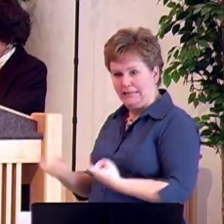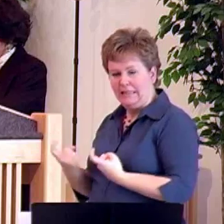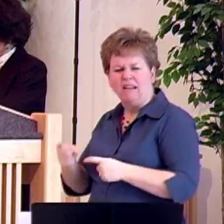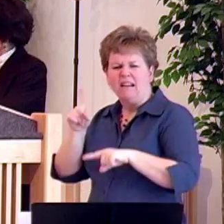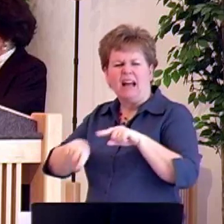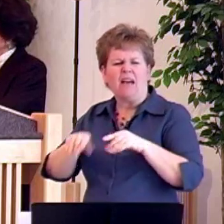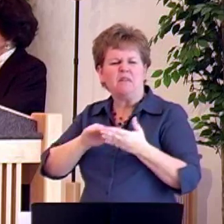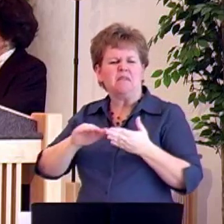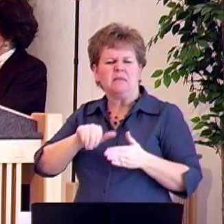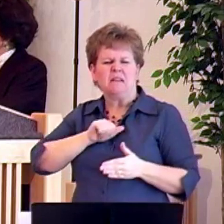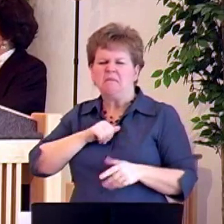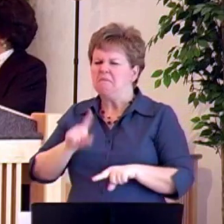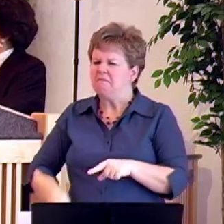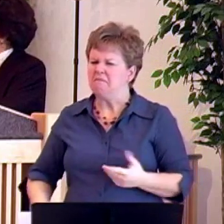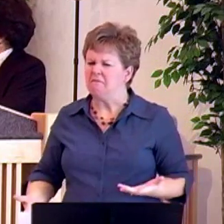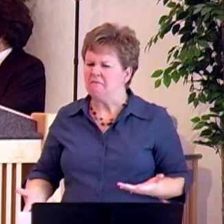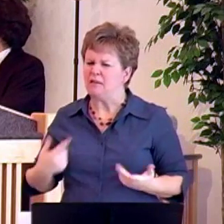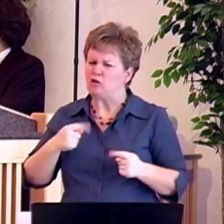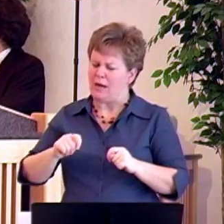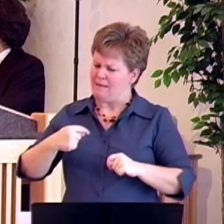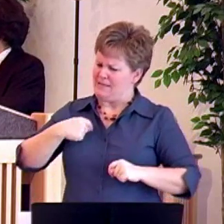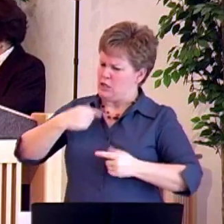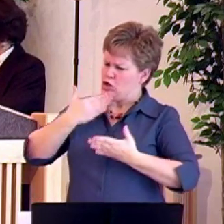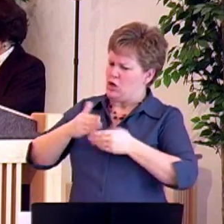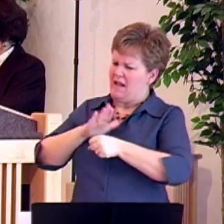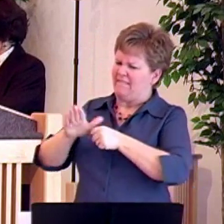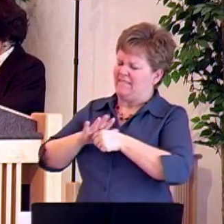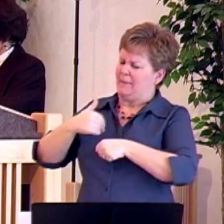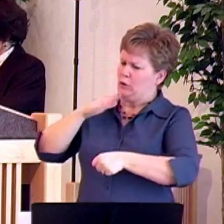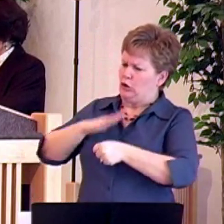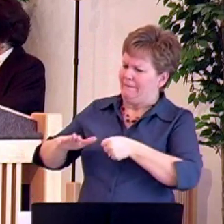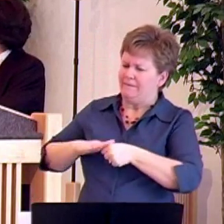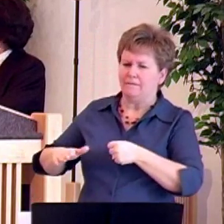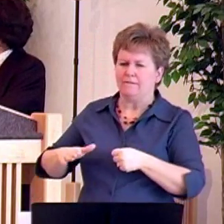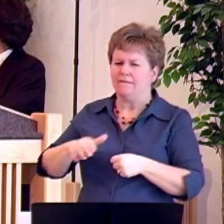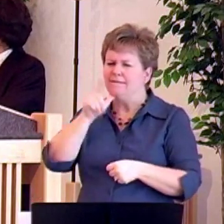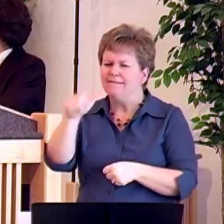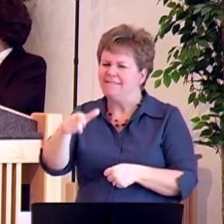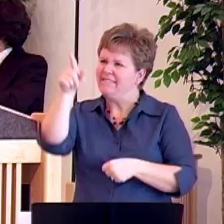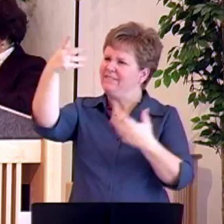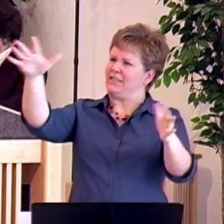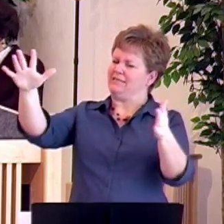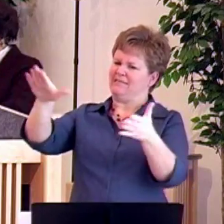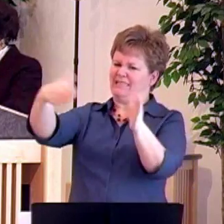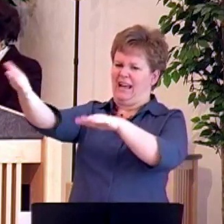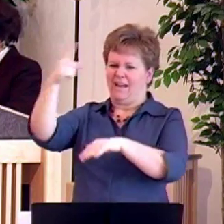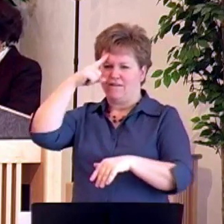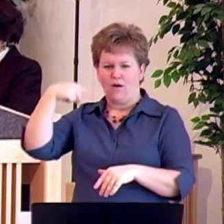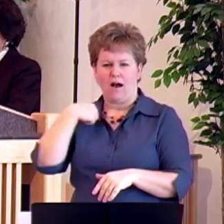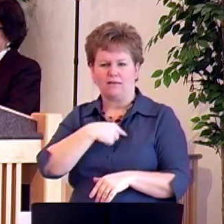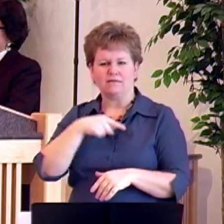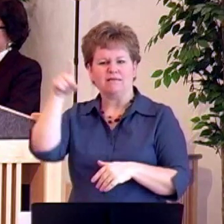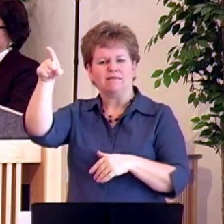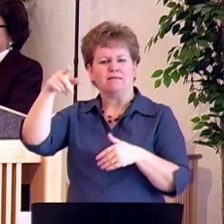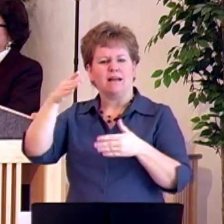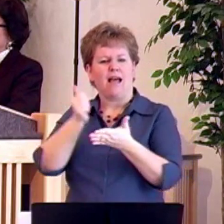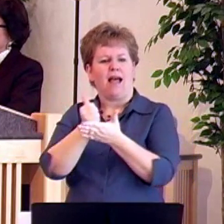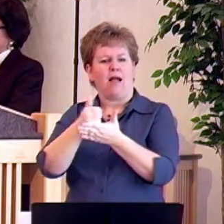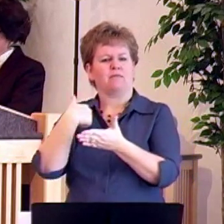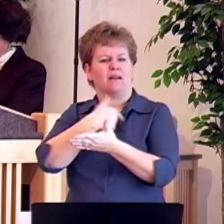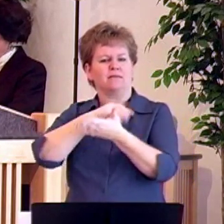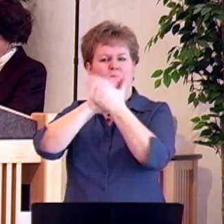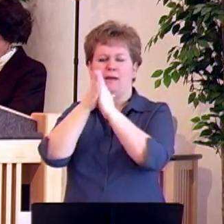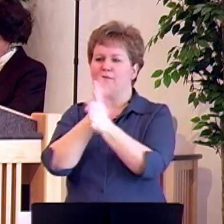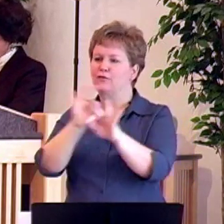ourselves, released from trying to be good enough that God will love us. Released, set free, given